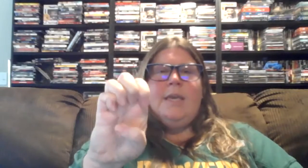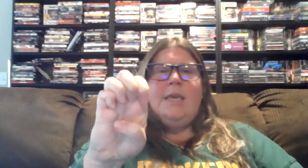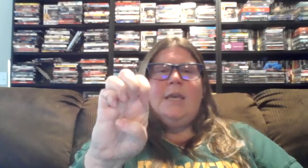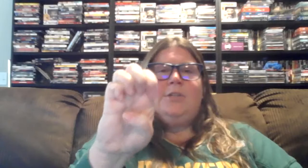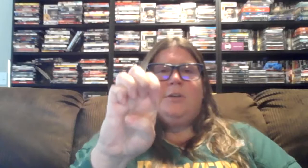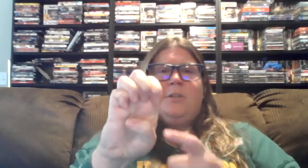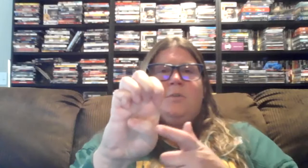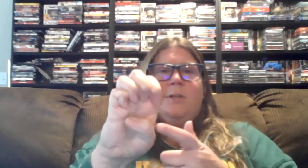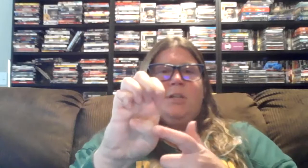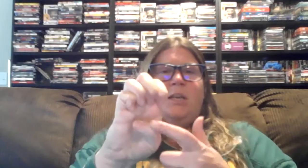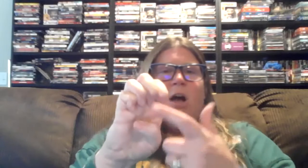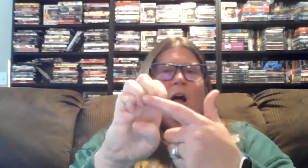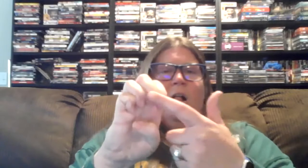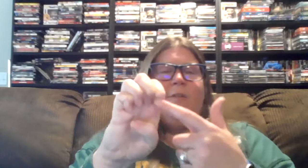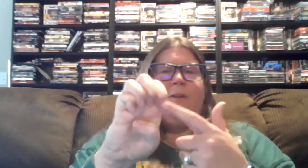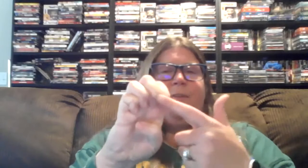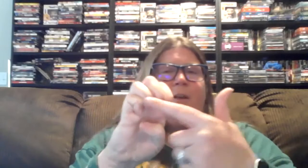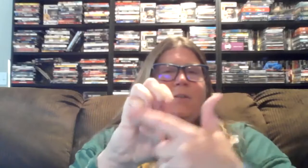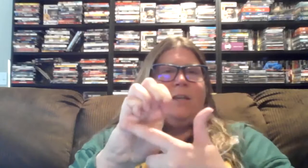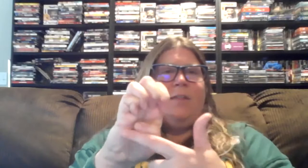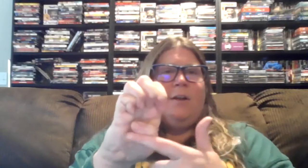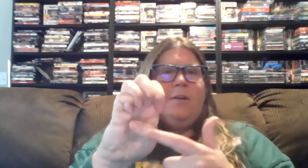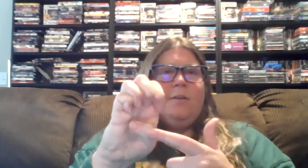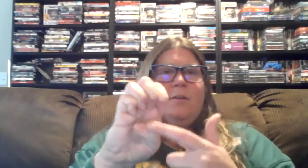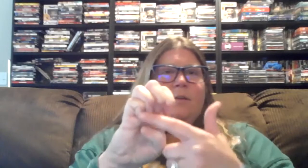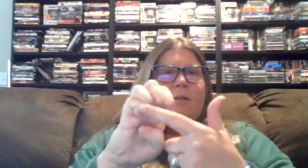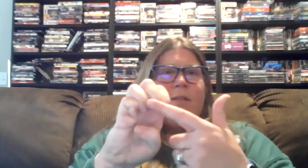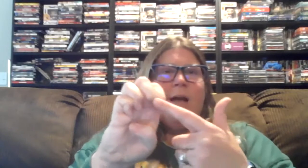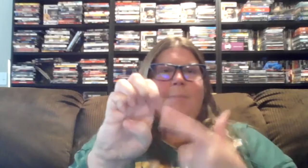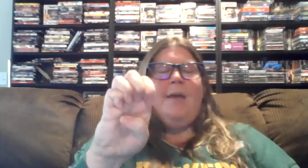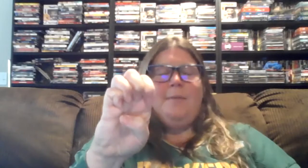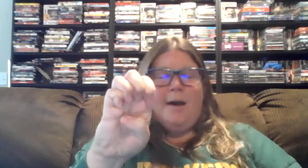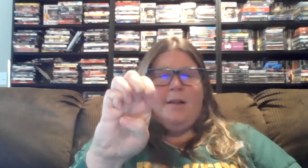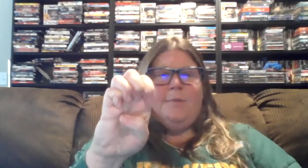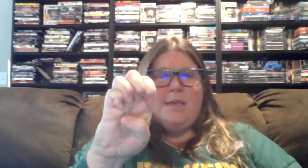E is you're squinching in all of your fingers together, the top and the bottom. E.